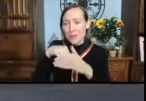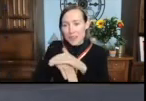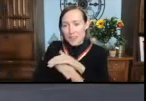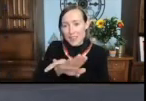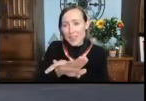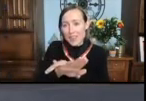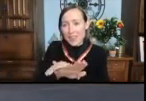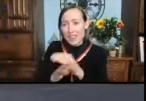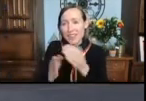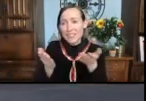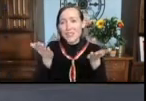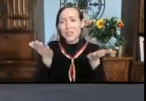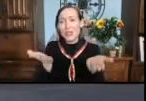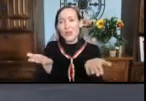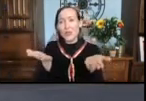Come in